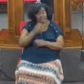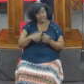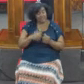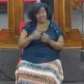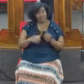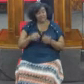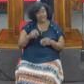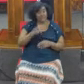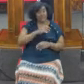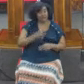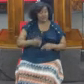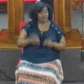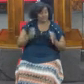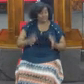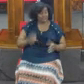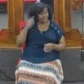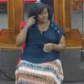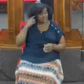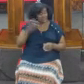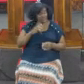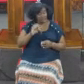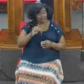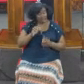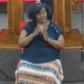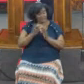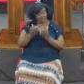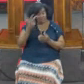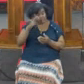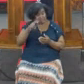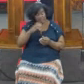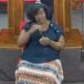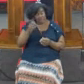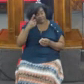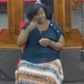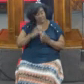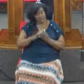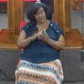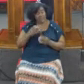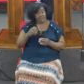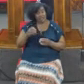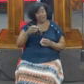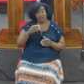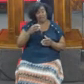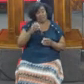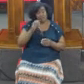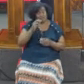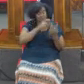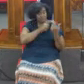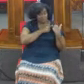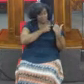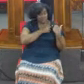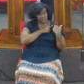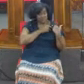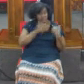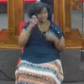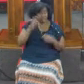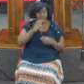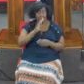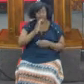every Christian listening by Facebook or watching by Facebook. Our chiefest responsibility should